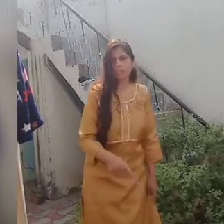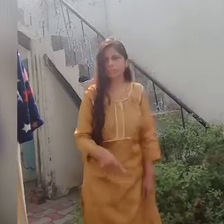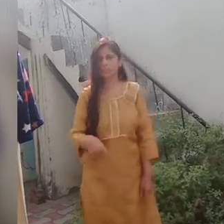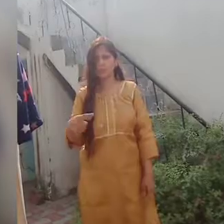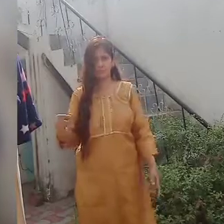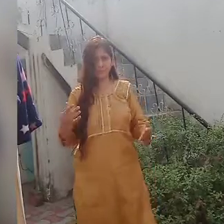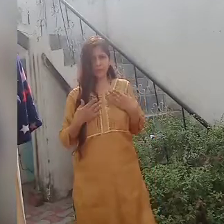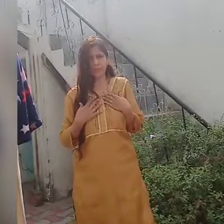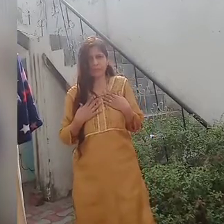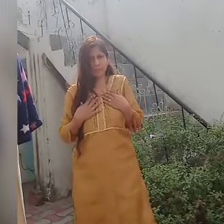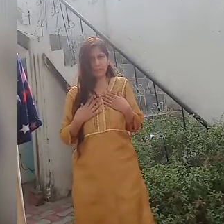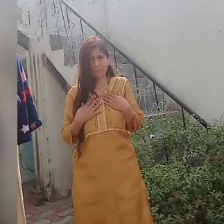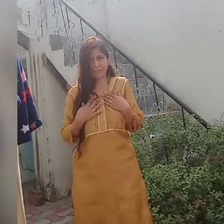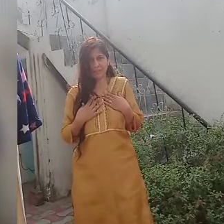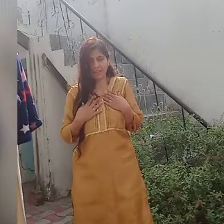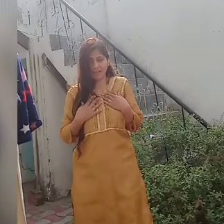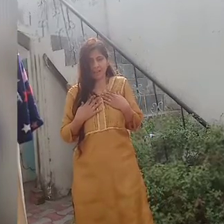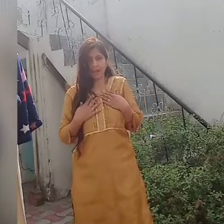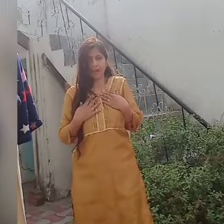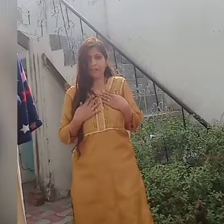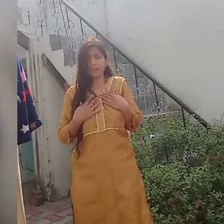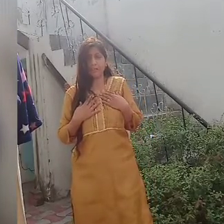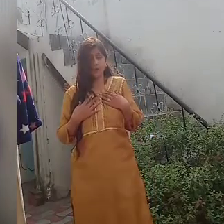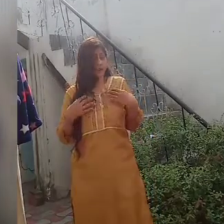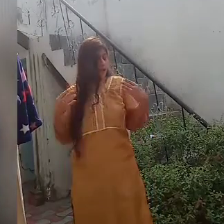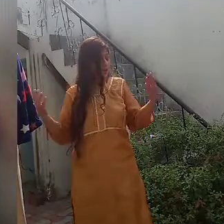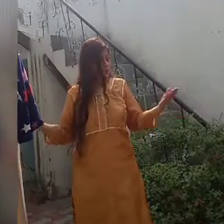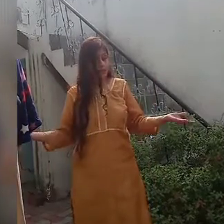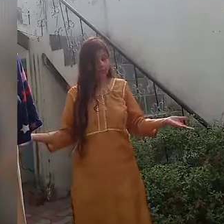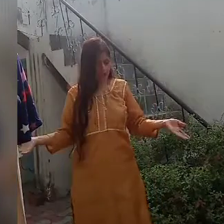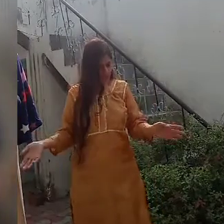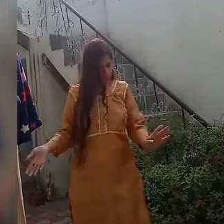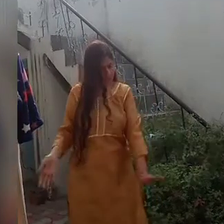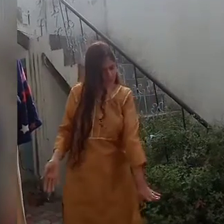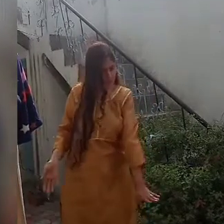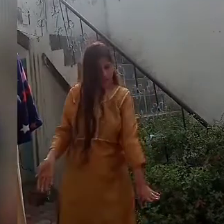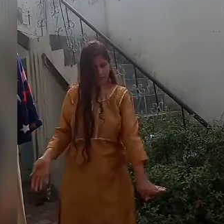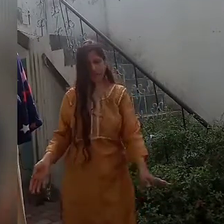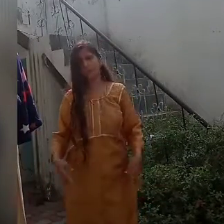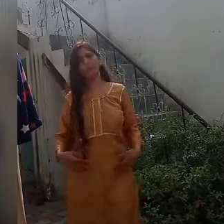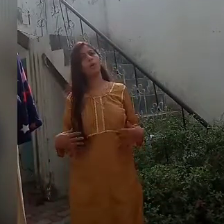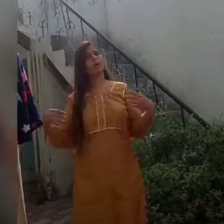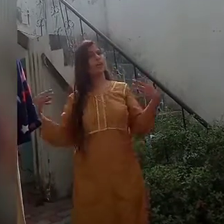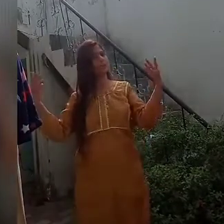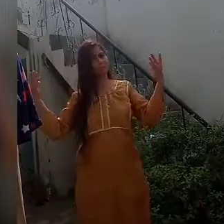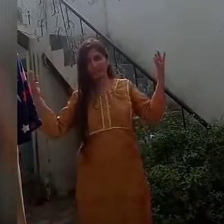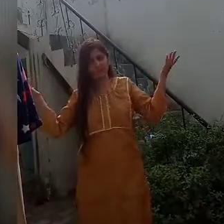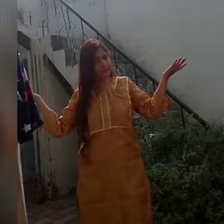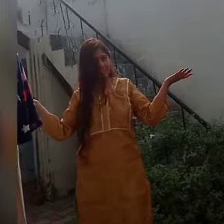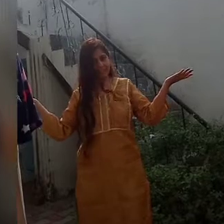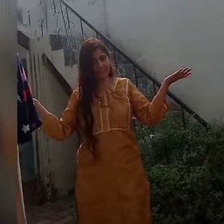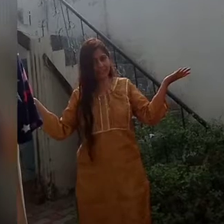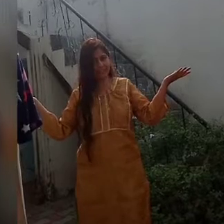into adult. For example, me. After earlier I was a child and now I am become adult.